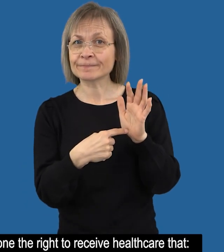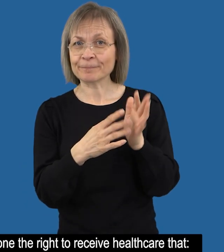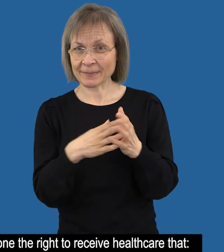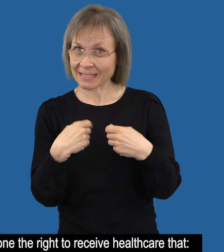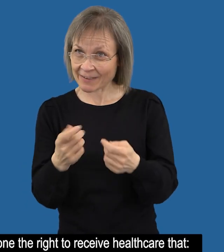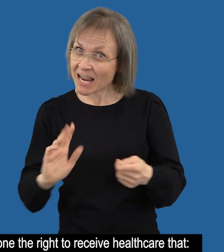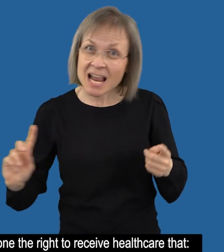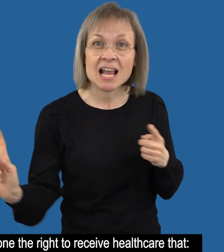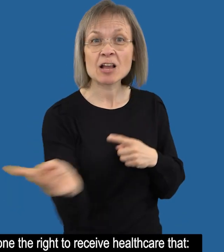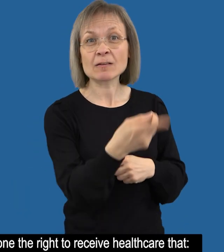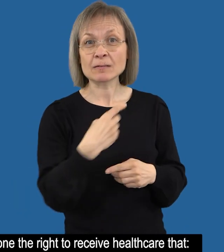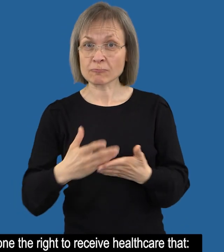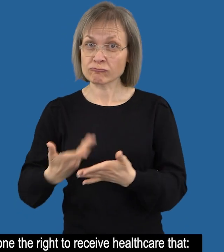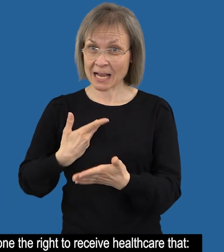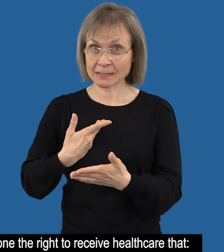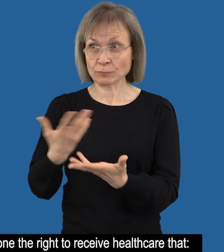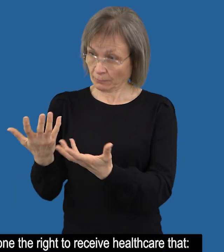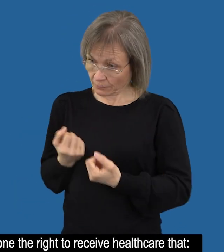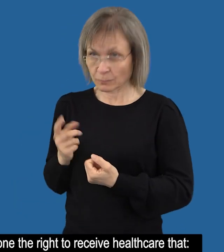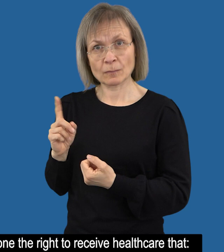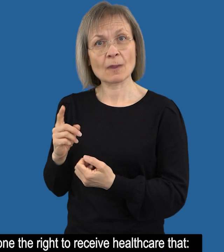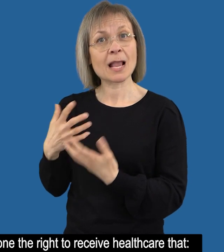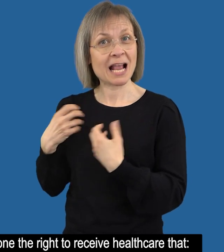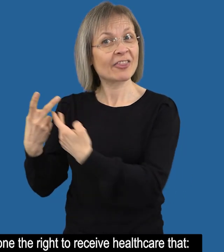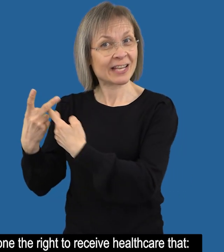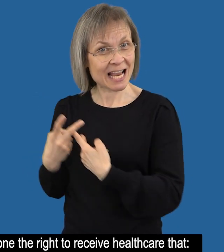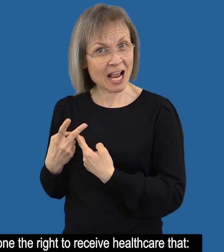The Act gives everyone the right to receive health care that